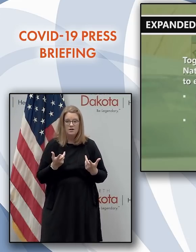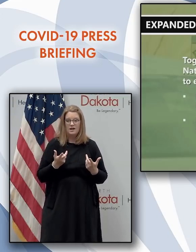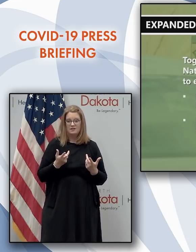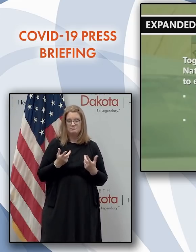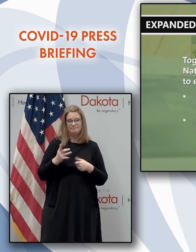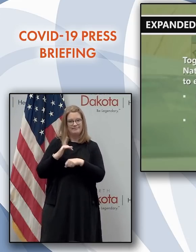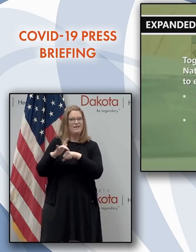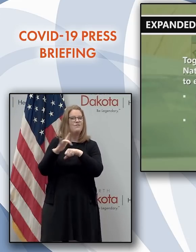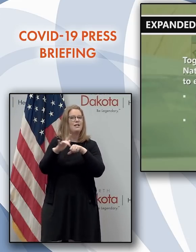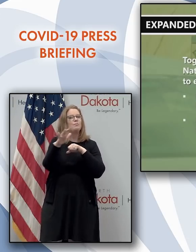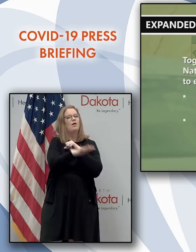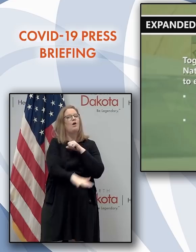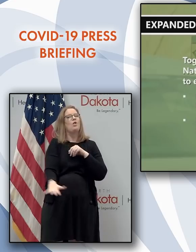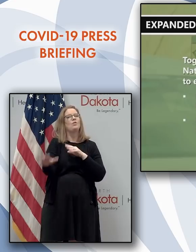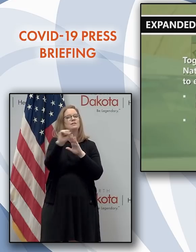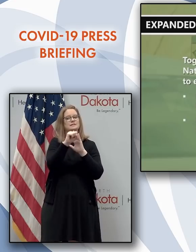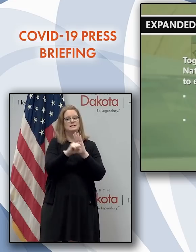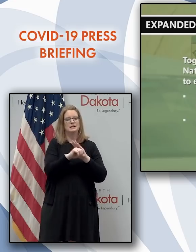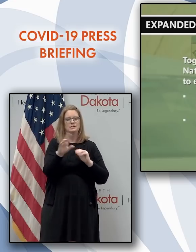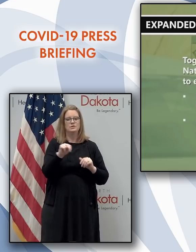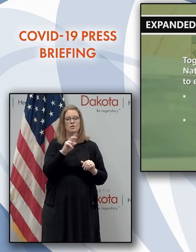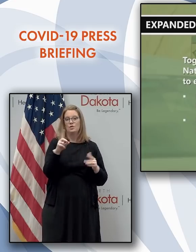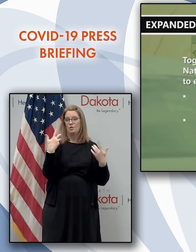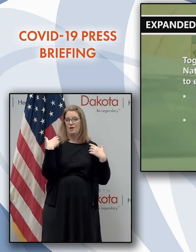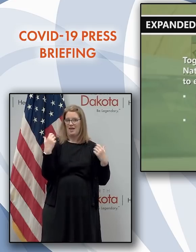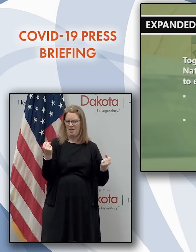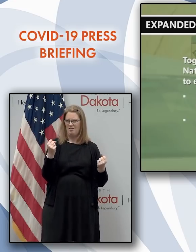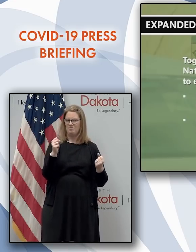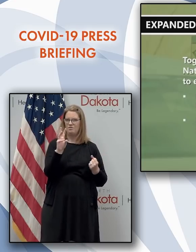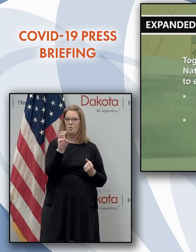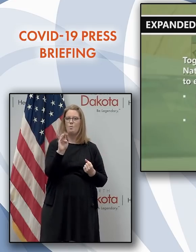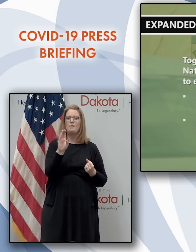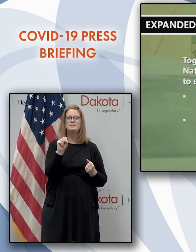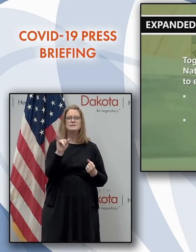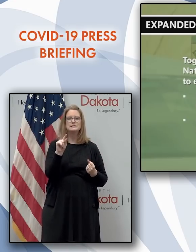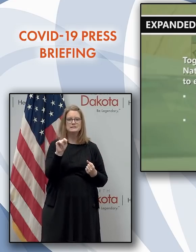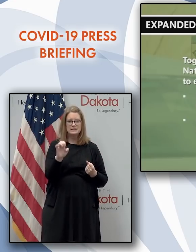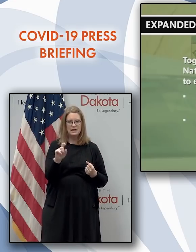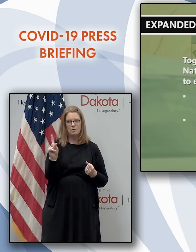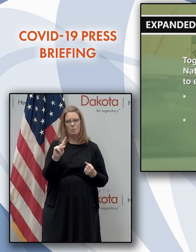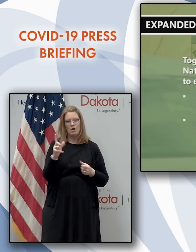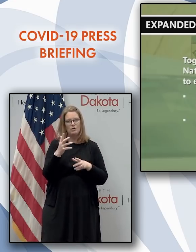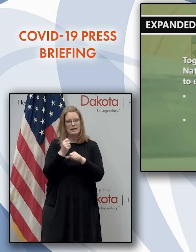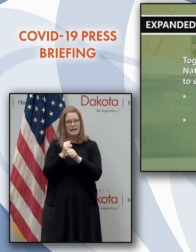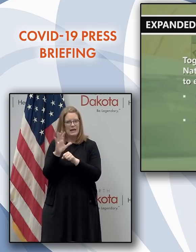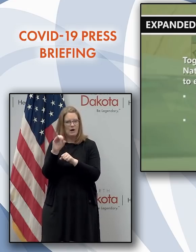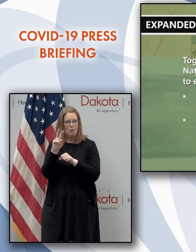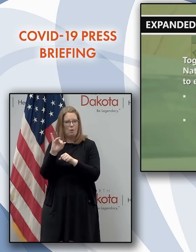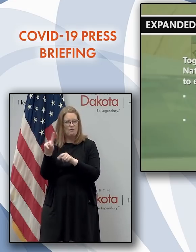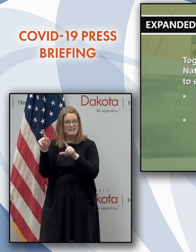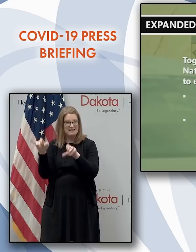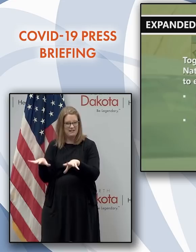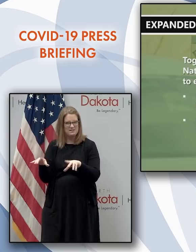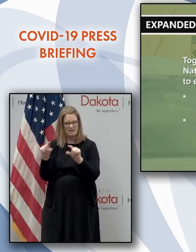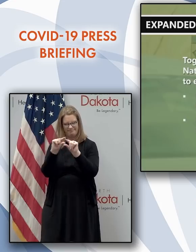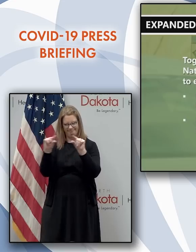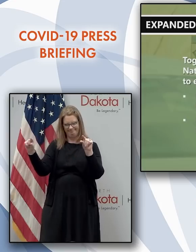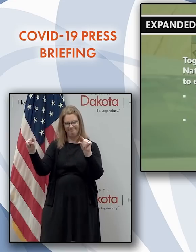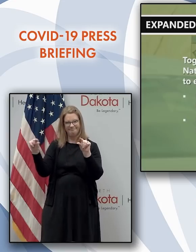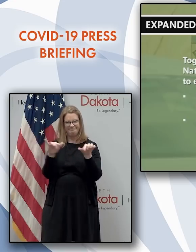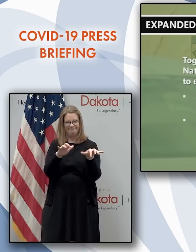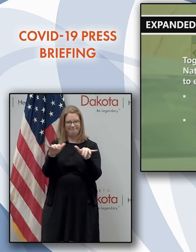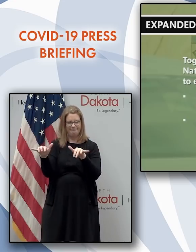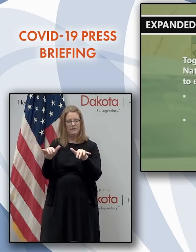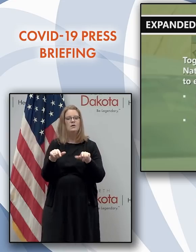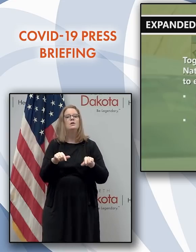be available around the state. You can go to the North Dakota Health website, where to get a COVID test, for more information.